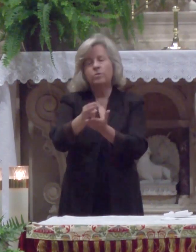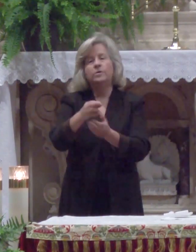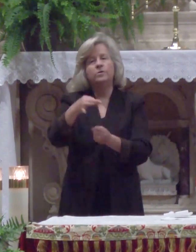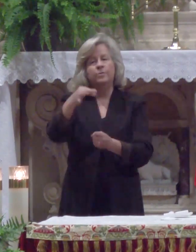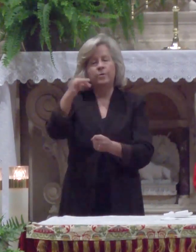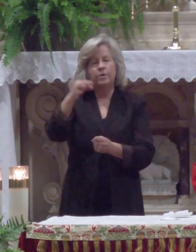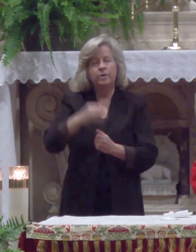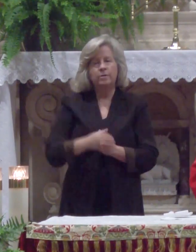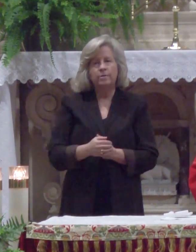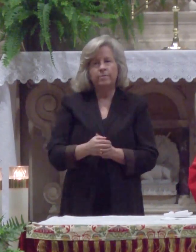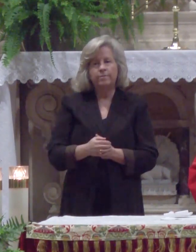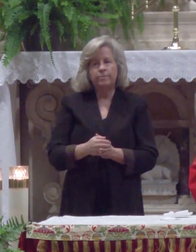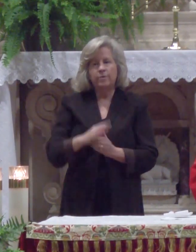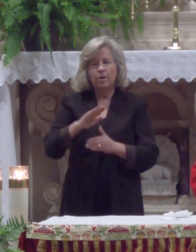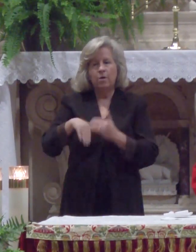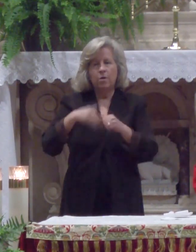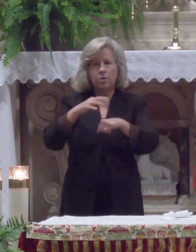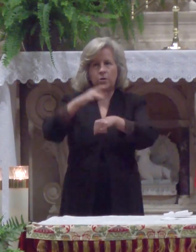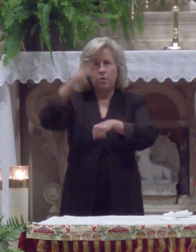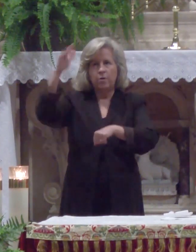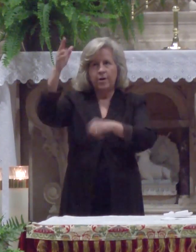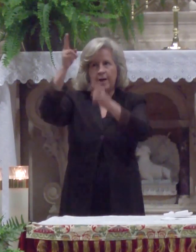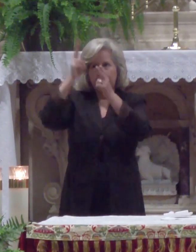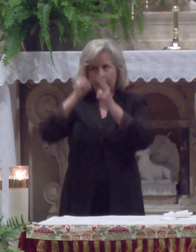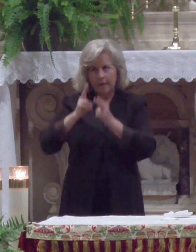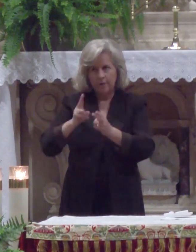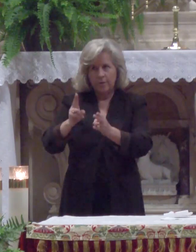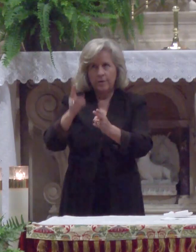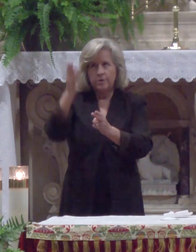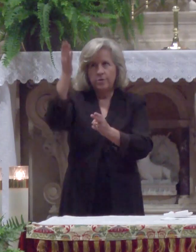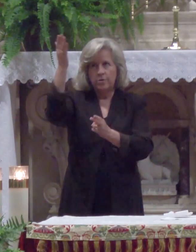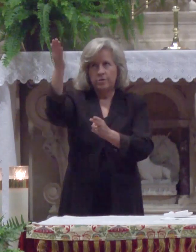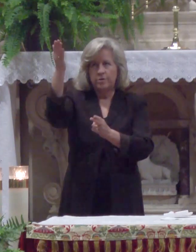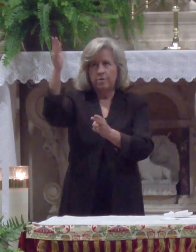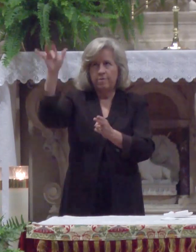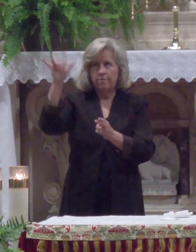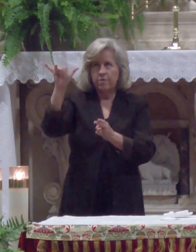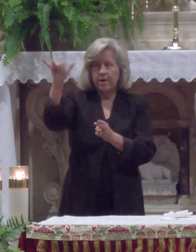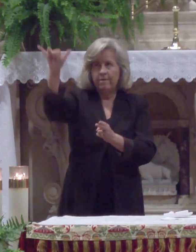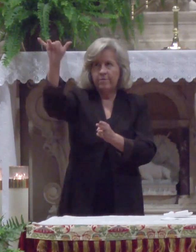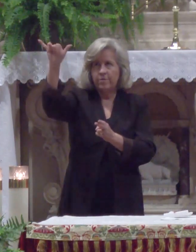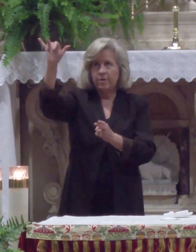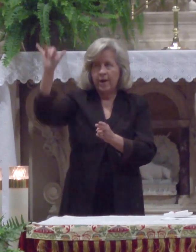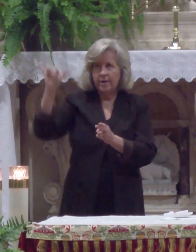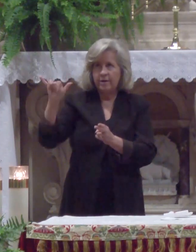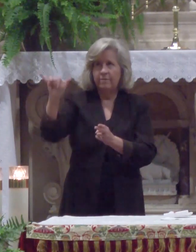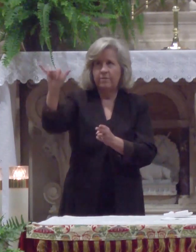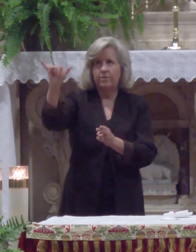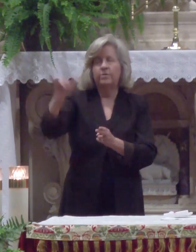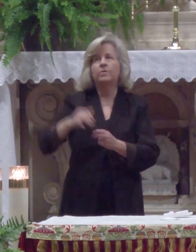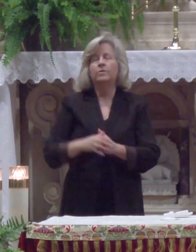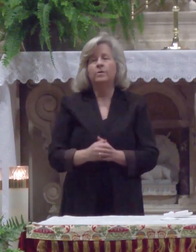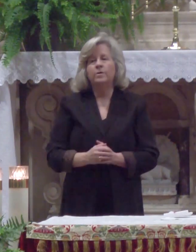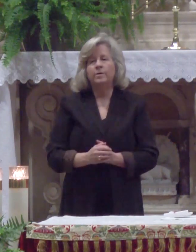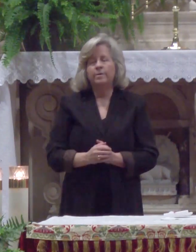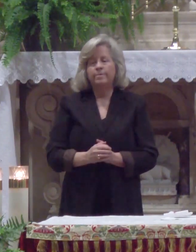Spirit, all glory and honor is yours, forever and ever.